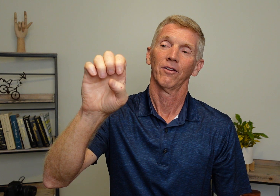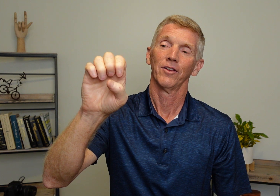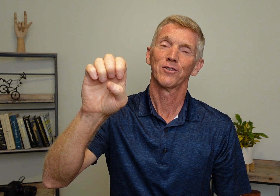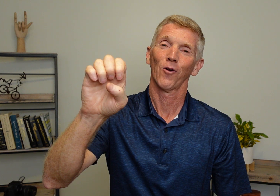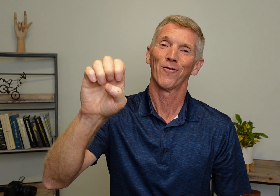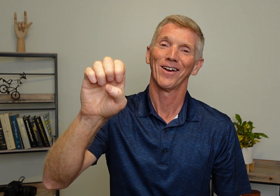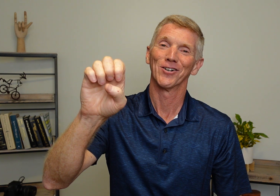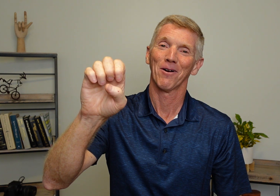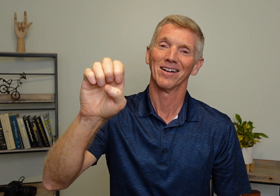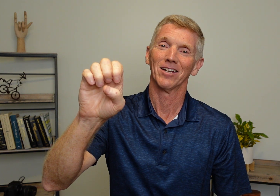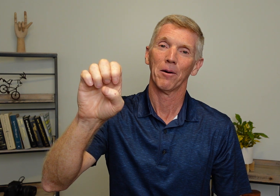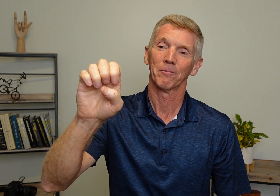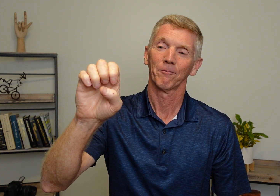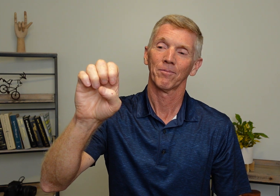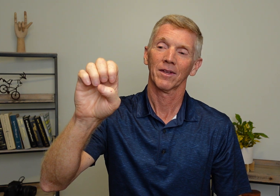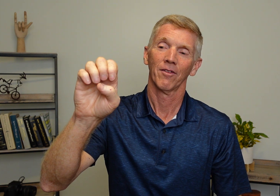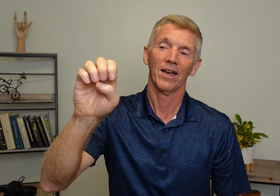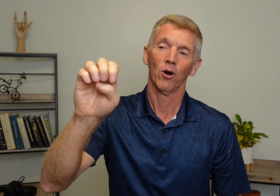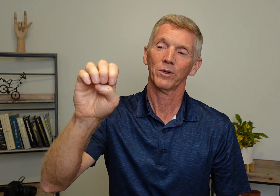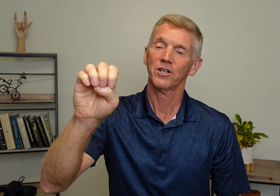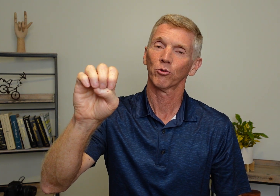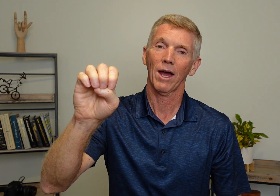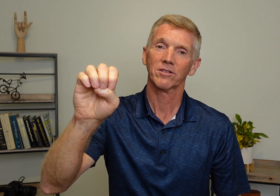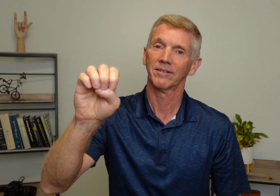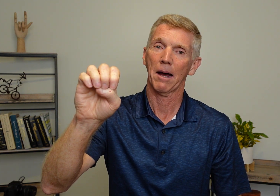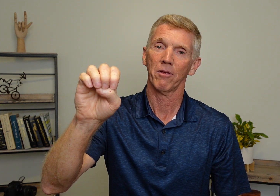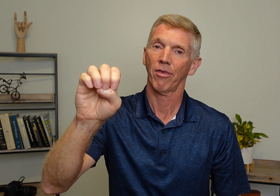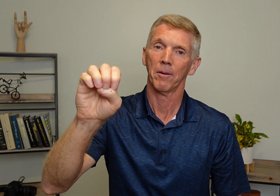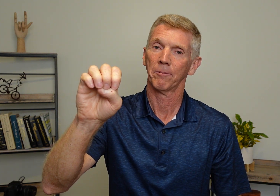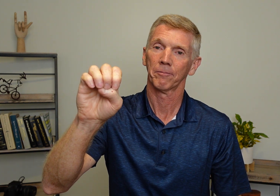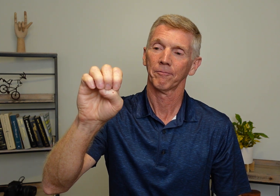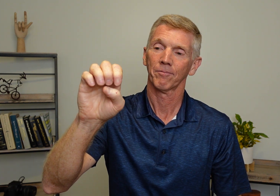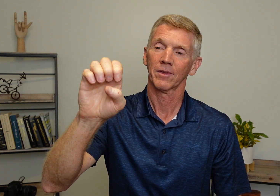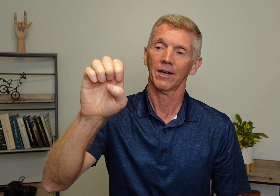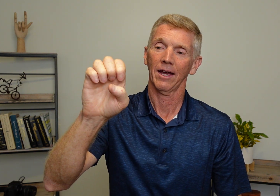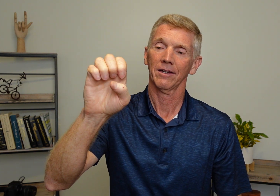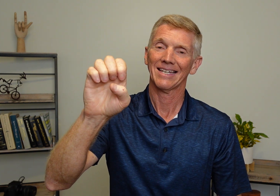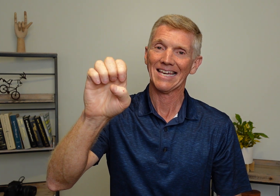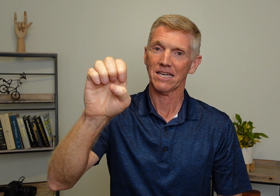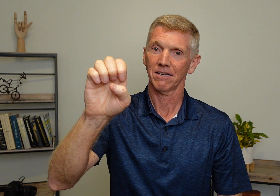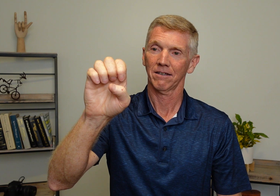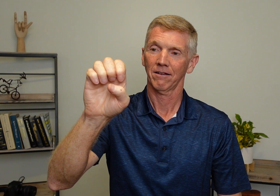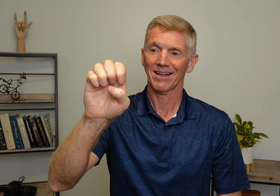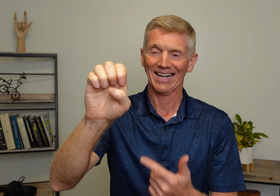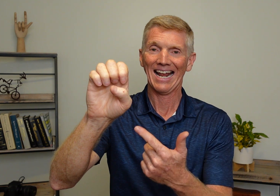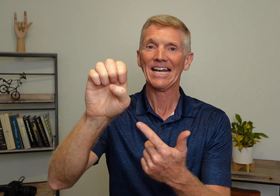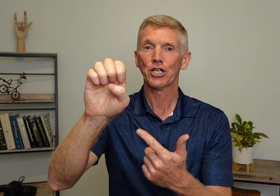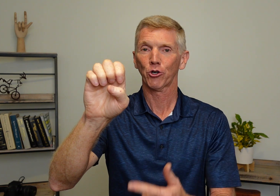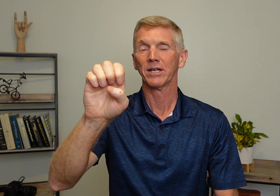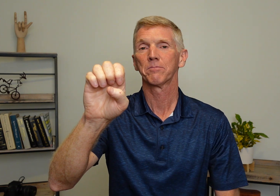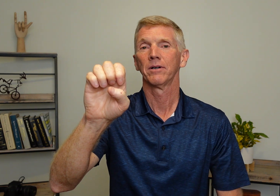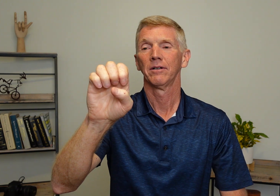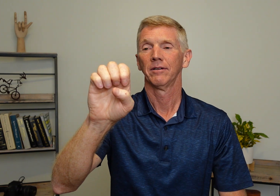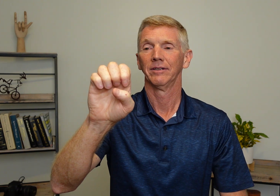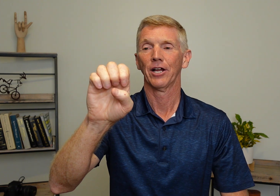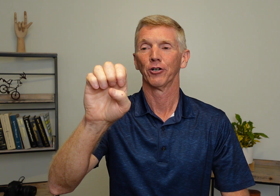These four fingers right on top. They don't need to rest on top of the thumb. Okay? E. That's a nice crisp letter